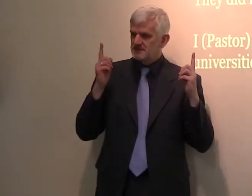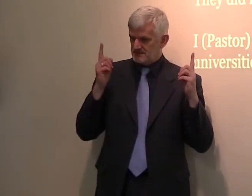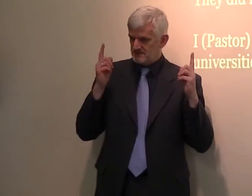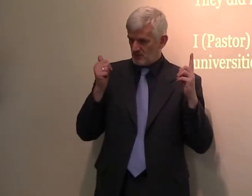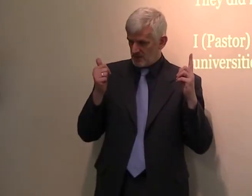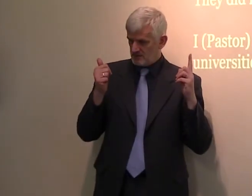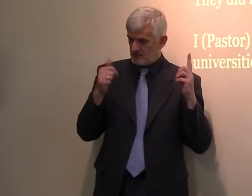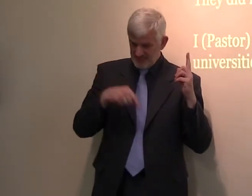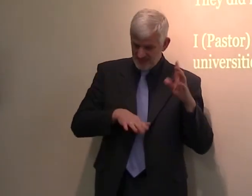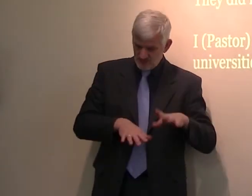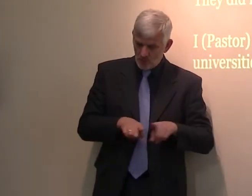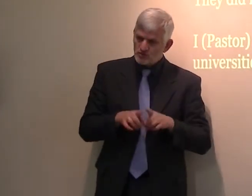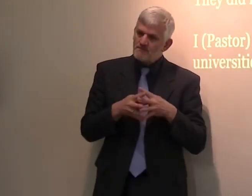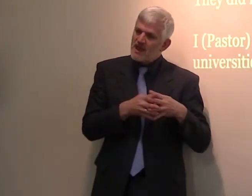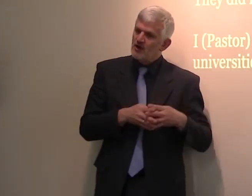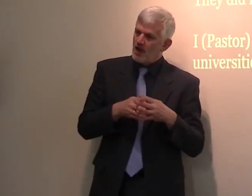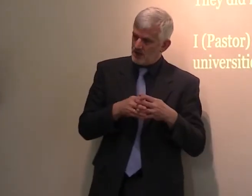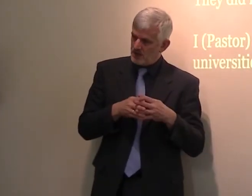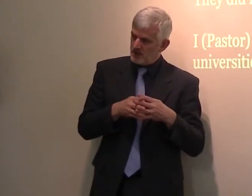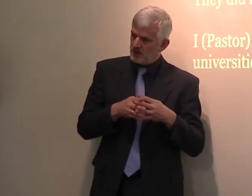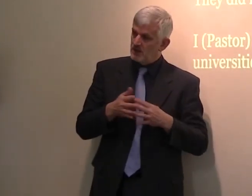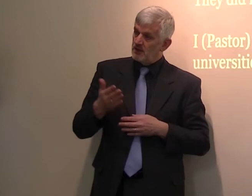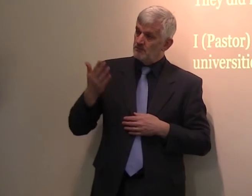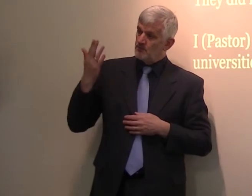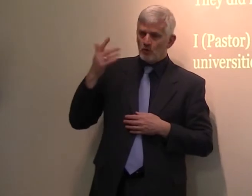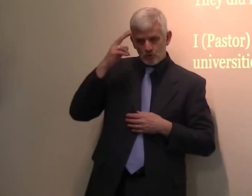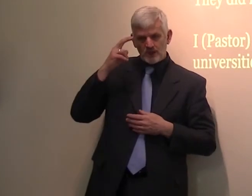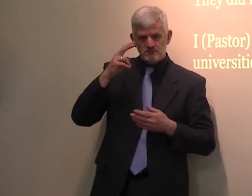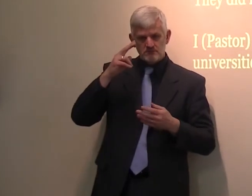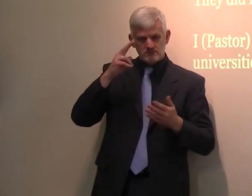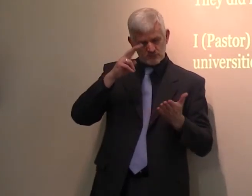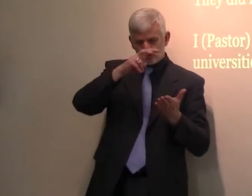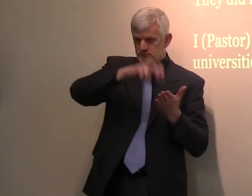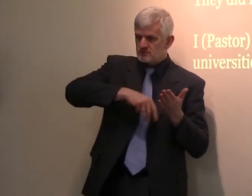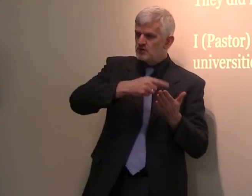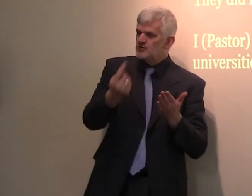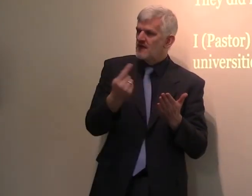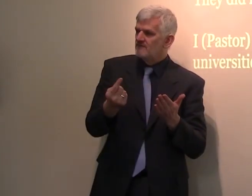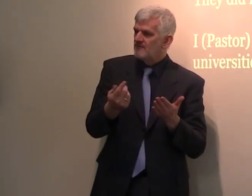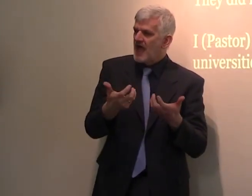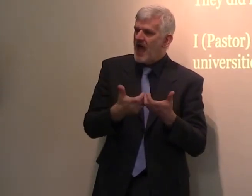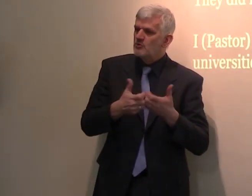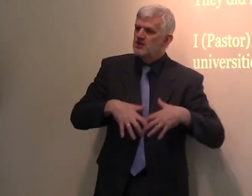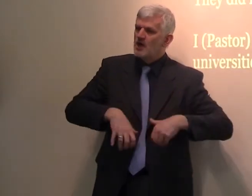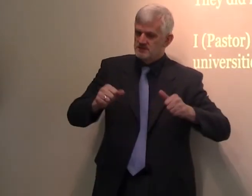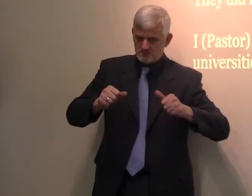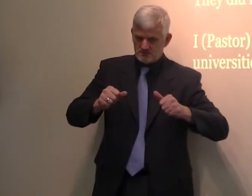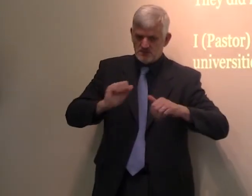States, when they started, you can check their constitution, when they started, they all said, and vowed